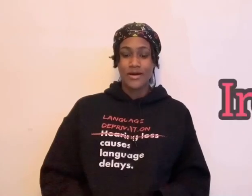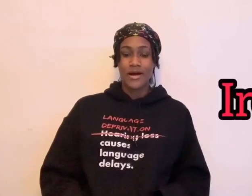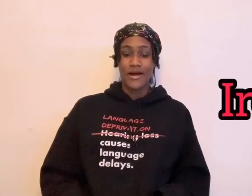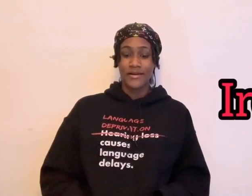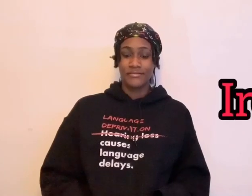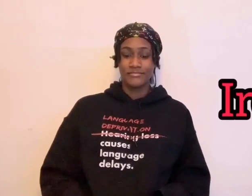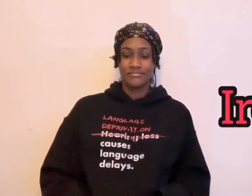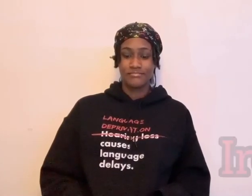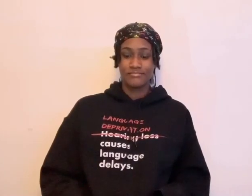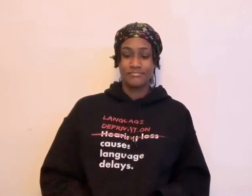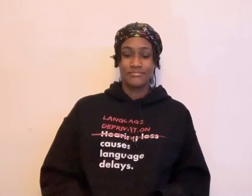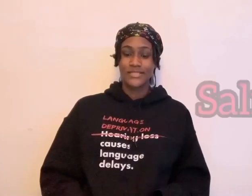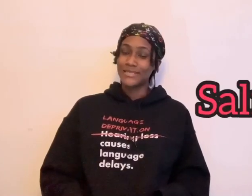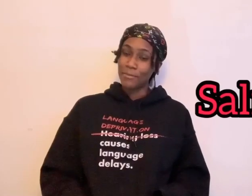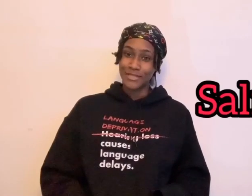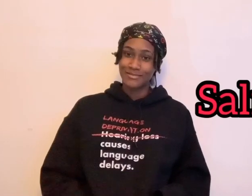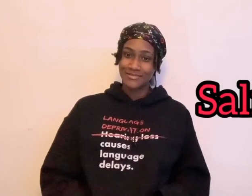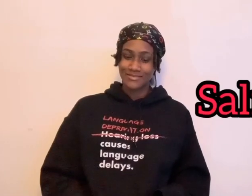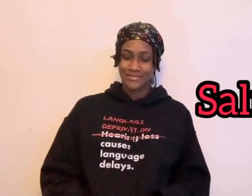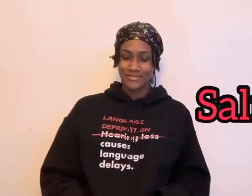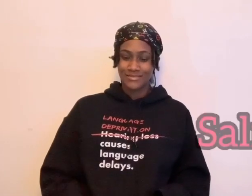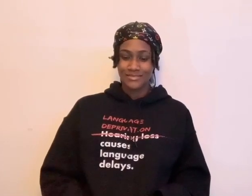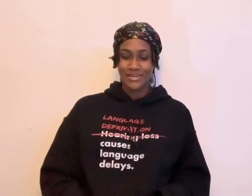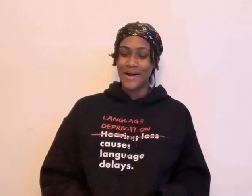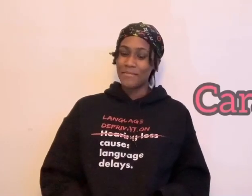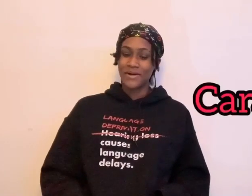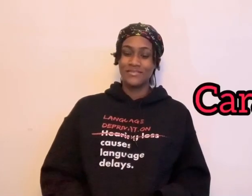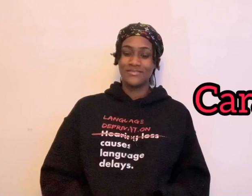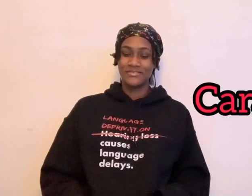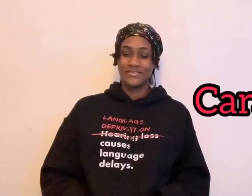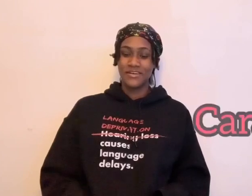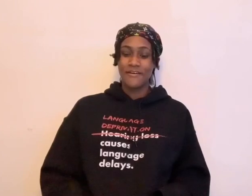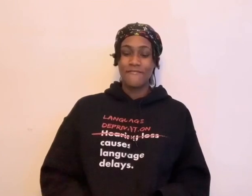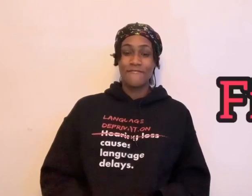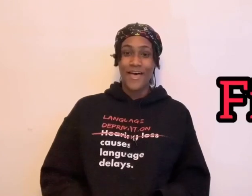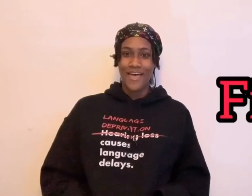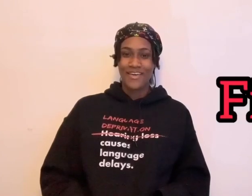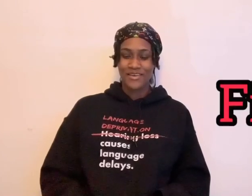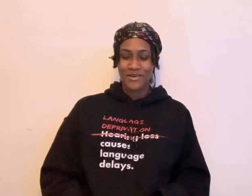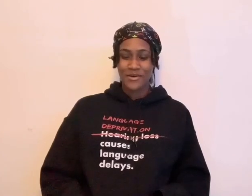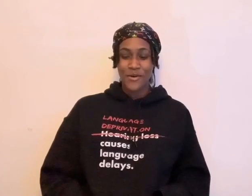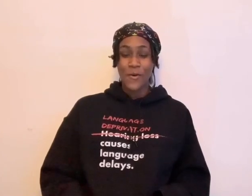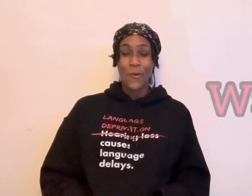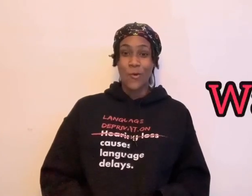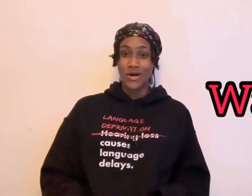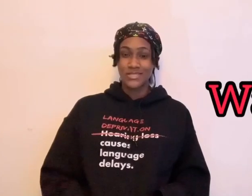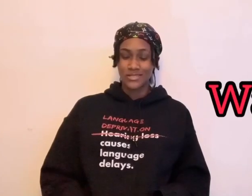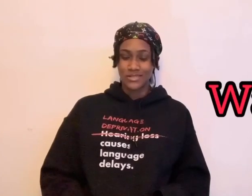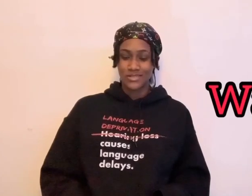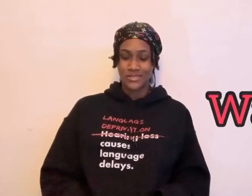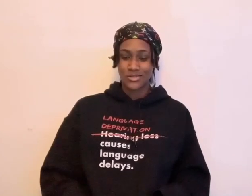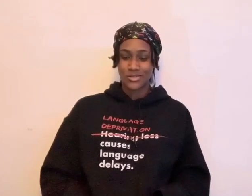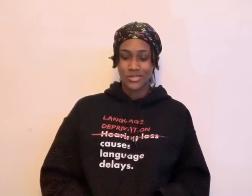urn, salmon, caramel, fair, water,